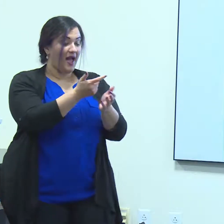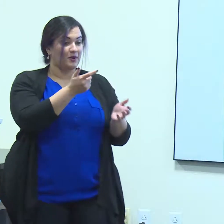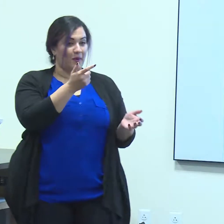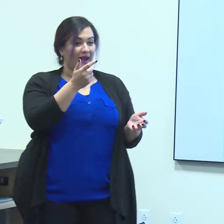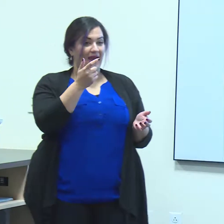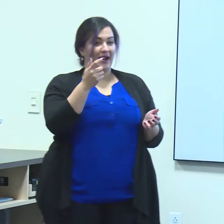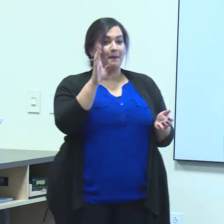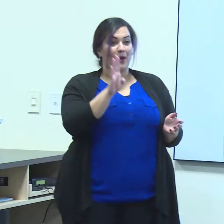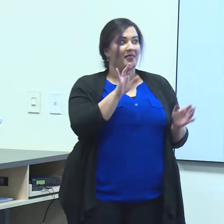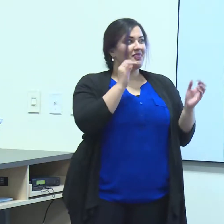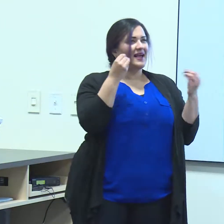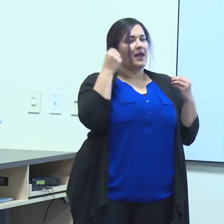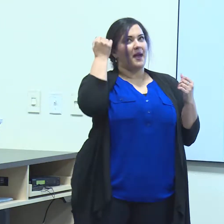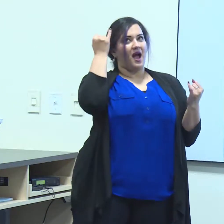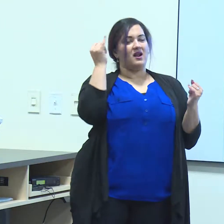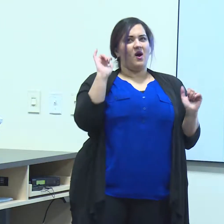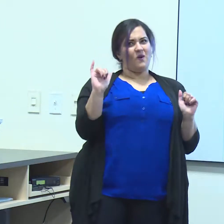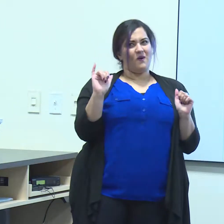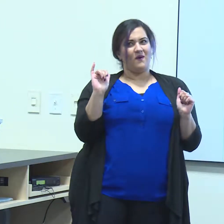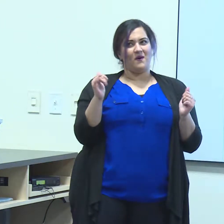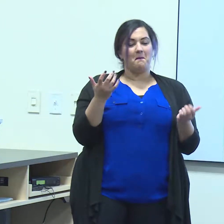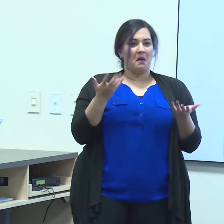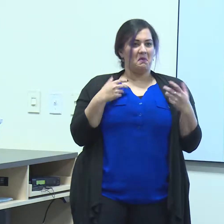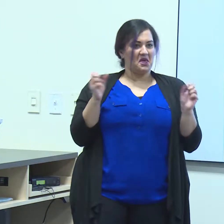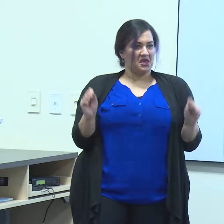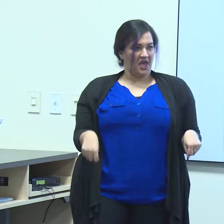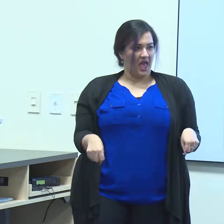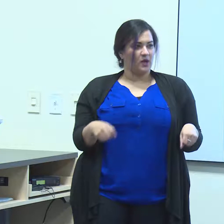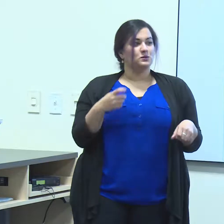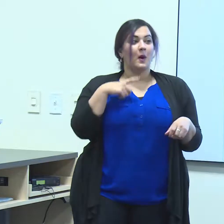After graduating at Berkeley, I realized, I might be